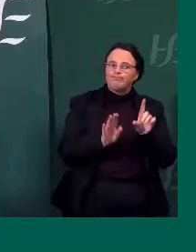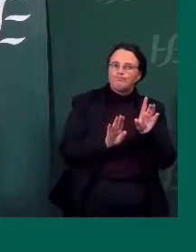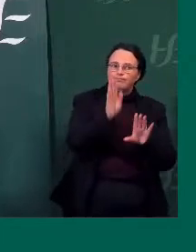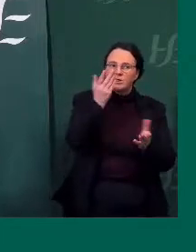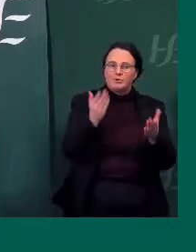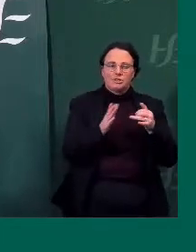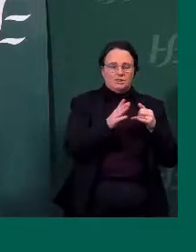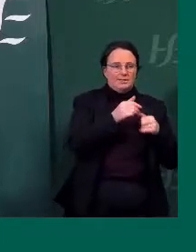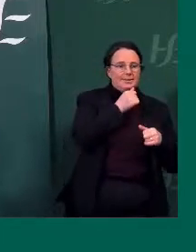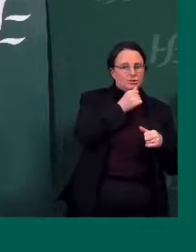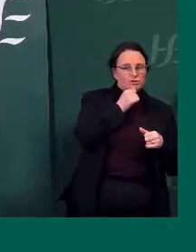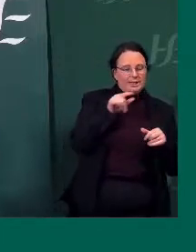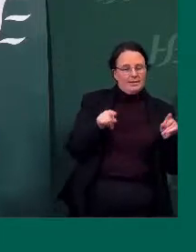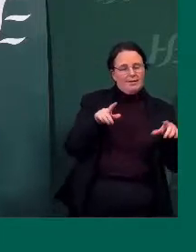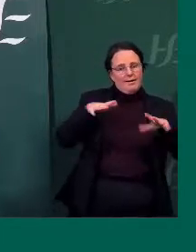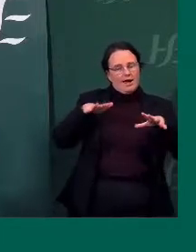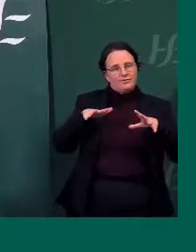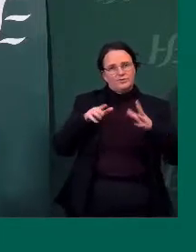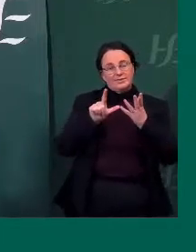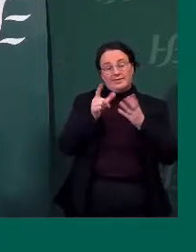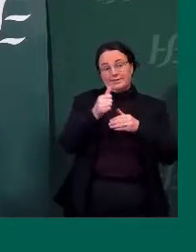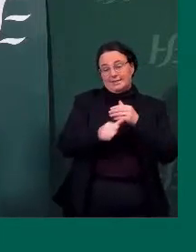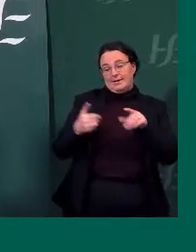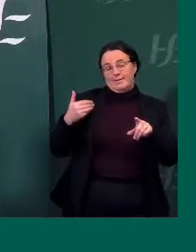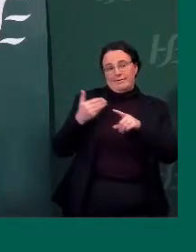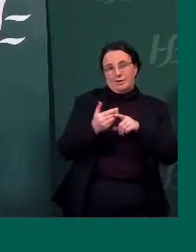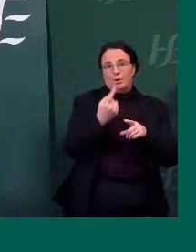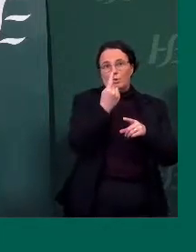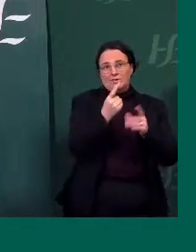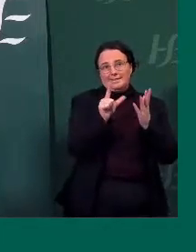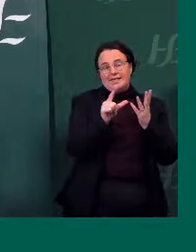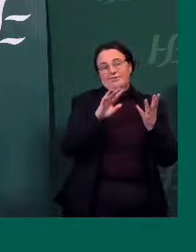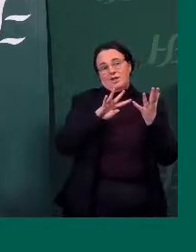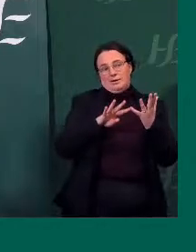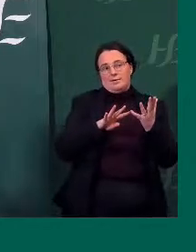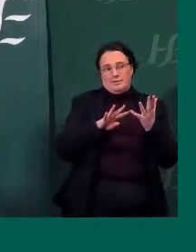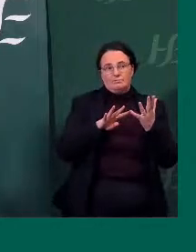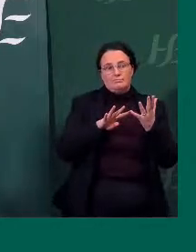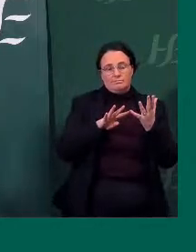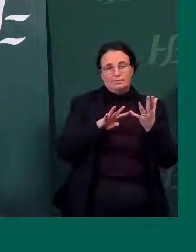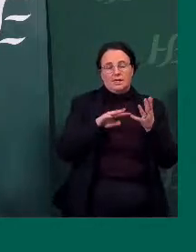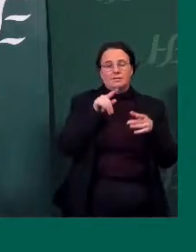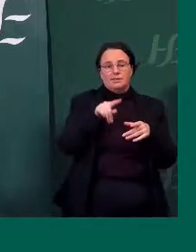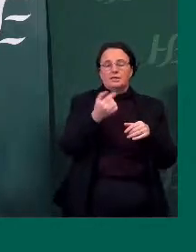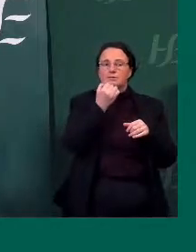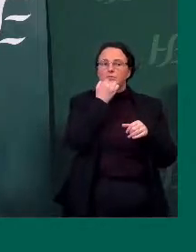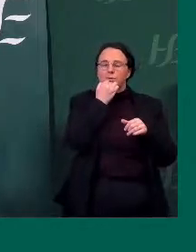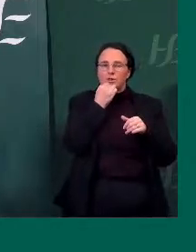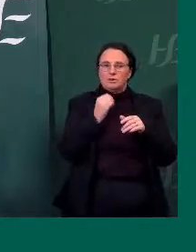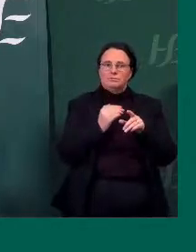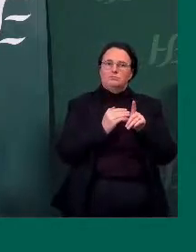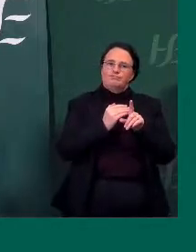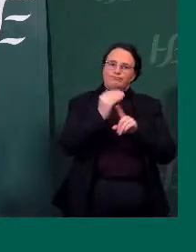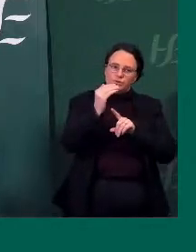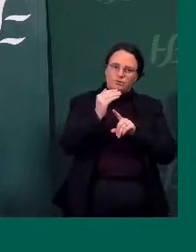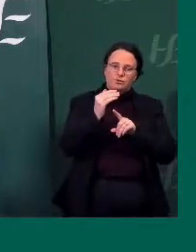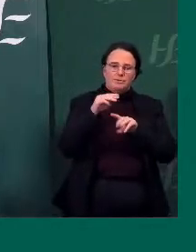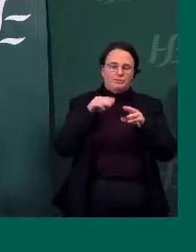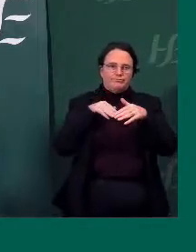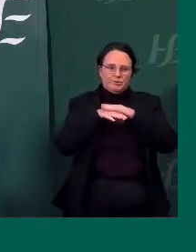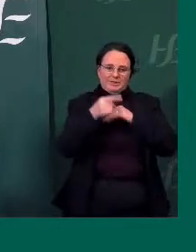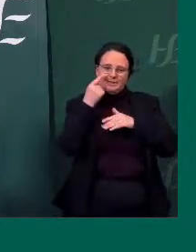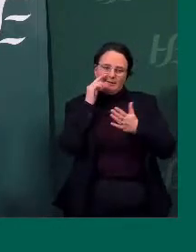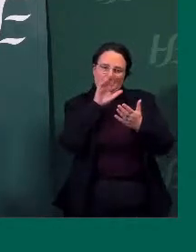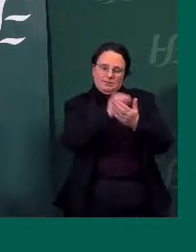yesterday's number. Our average over the past 7 days is 179. So that increased attendance in the last day or so showing up